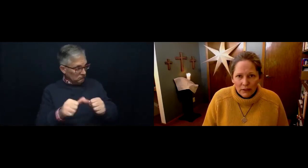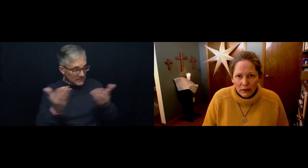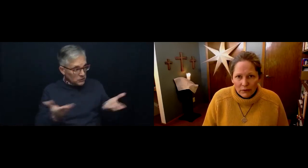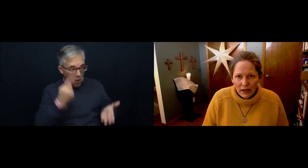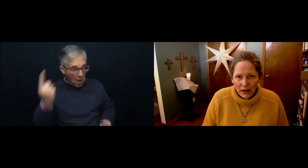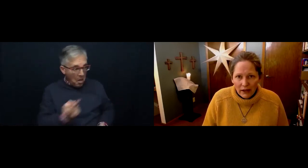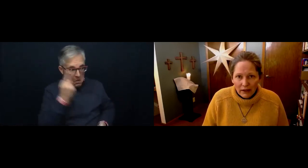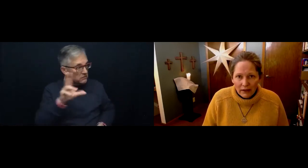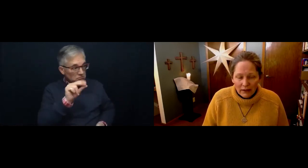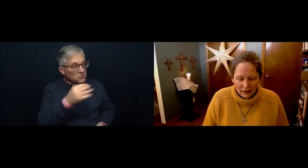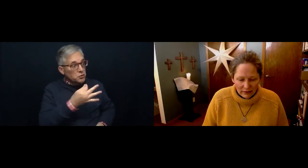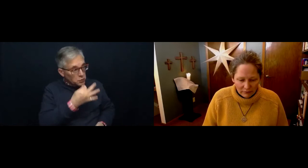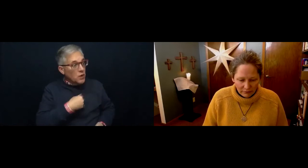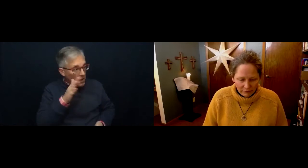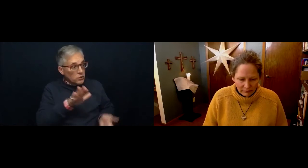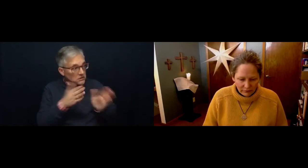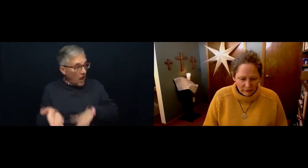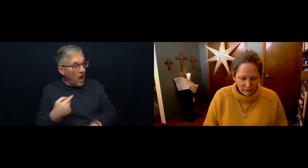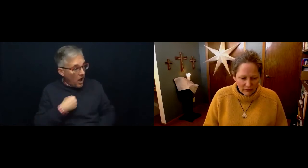Soon, I will die.